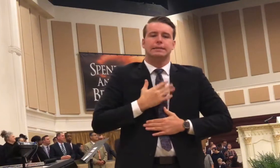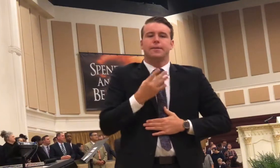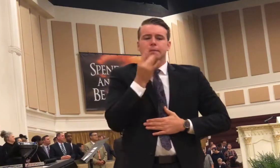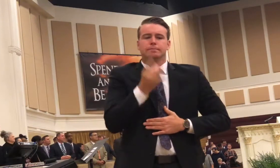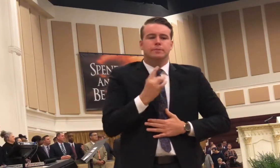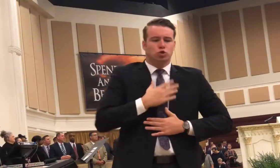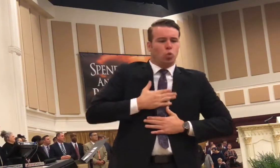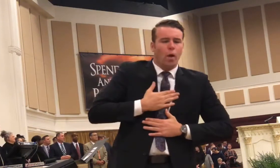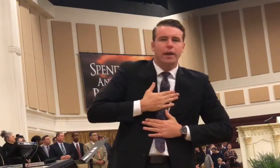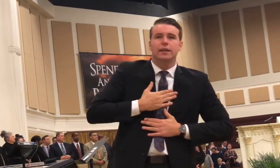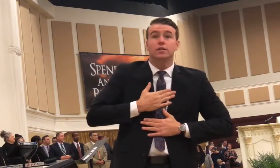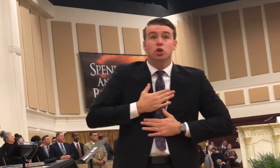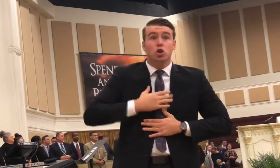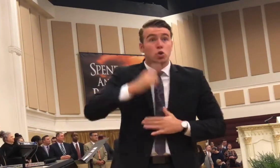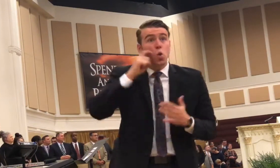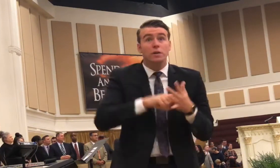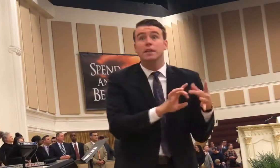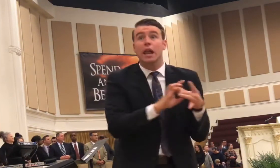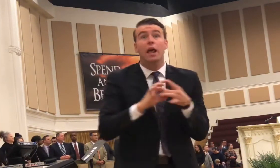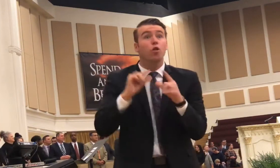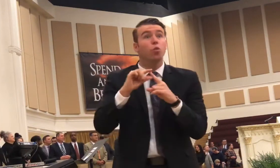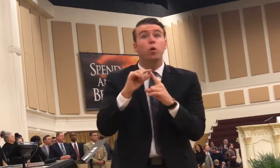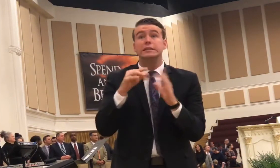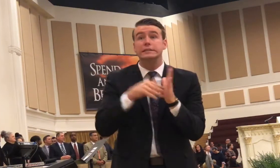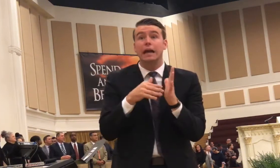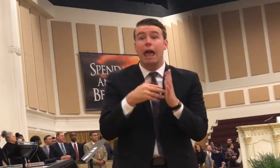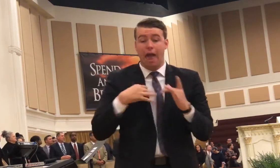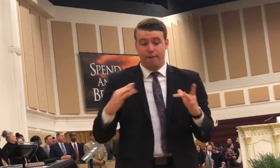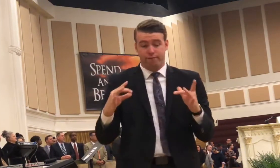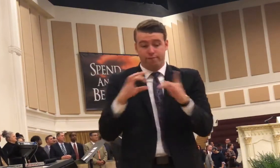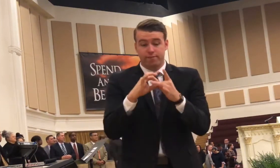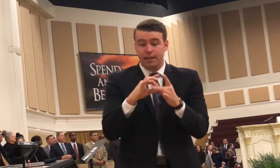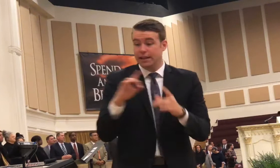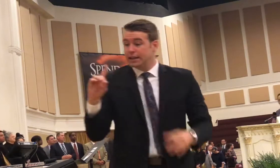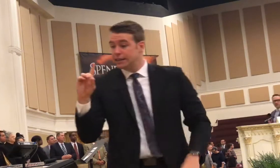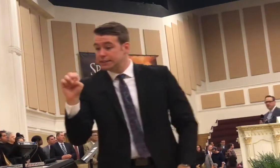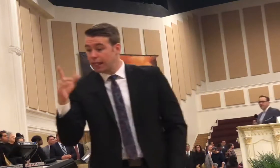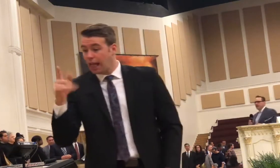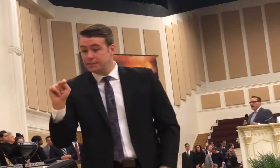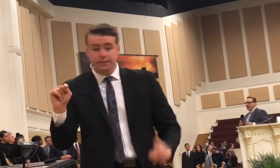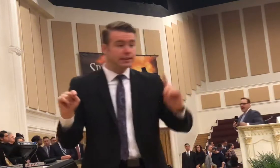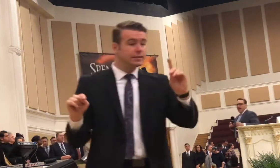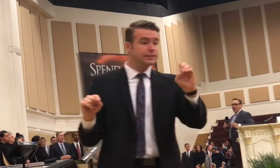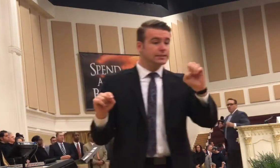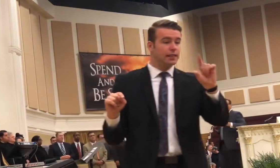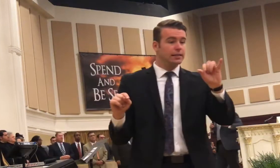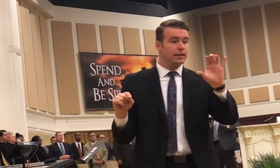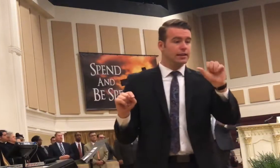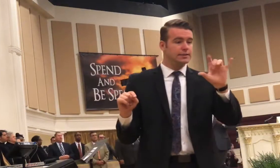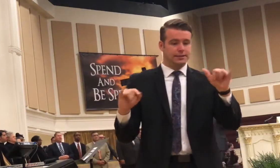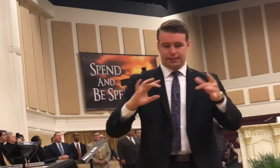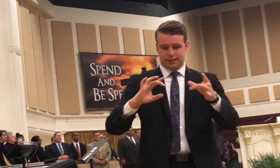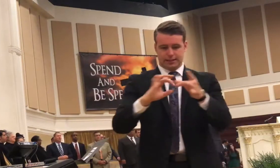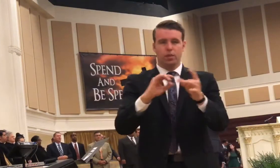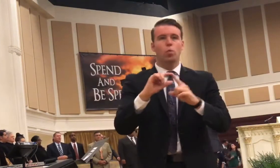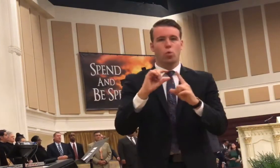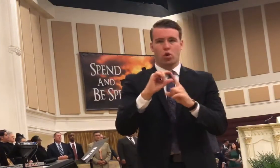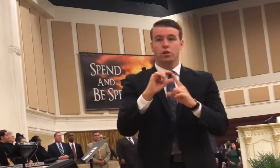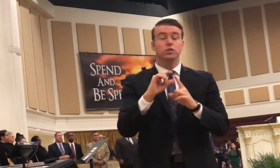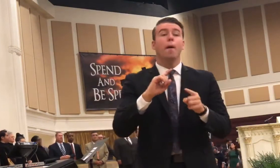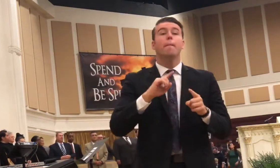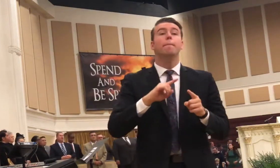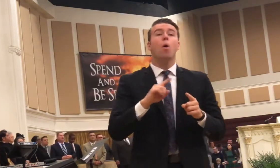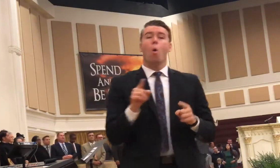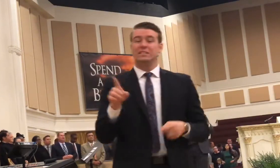It literally is connected. You go do a word study. It has to do with delicacy in the Hebrew. And what it's trying to say